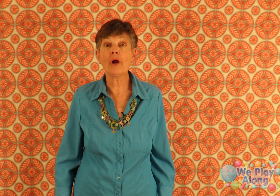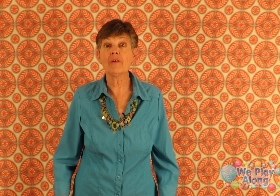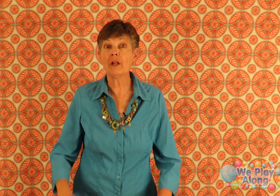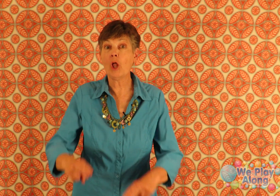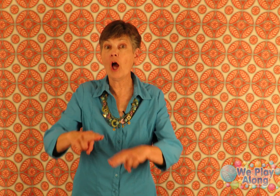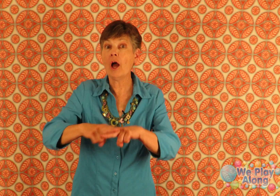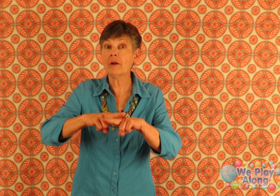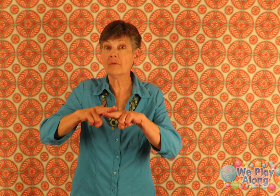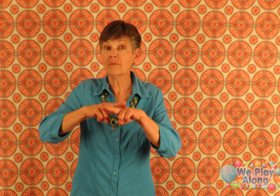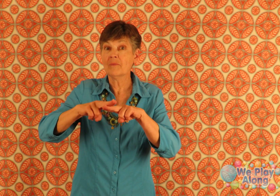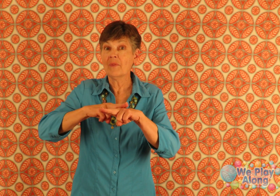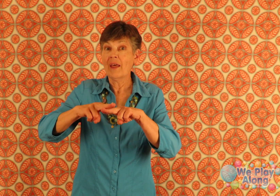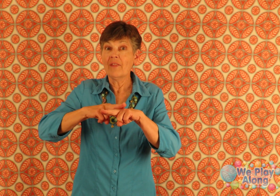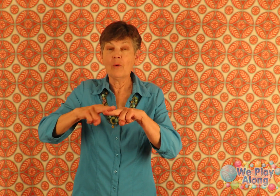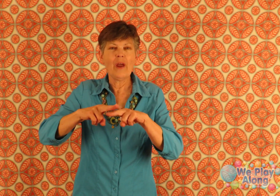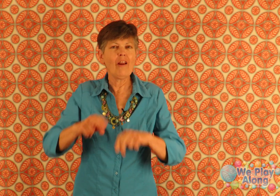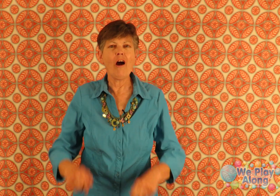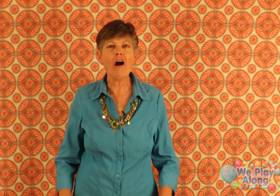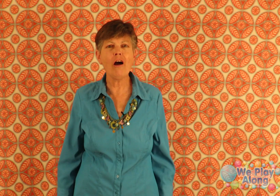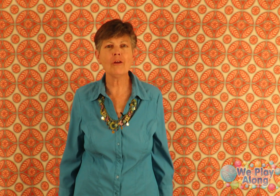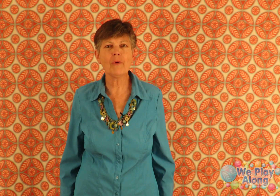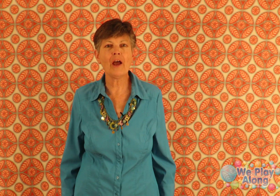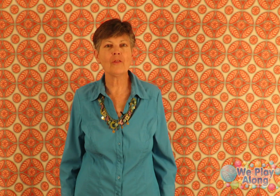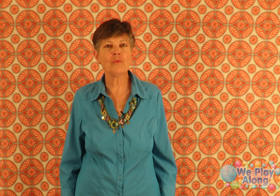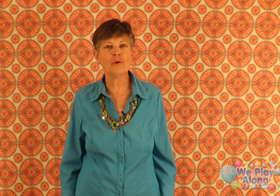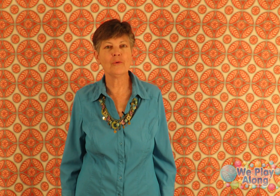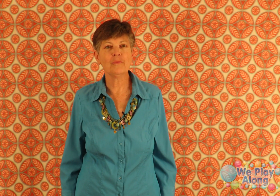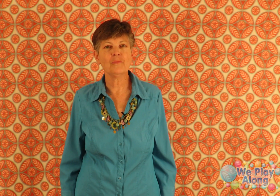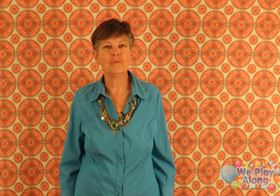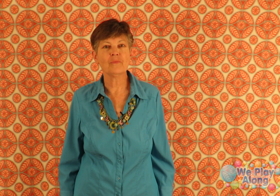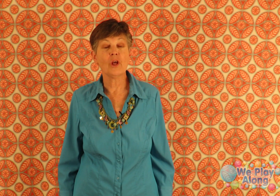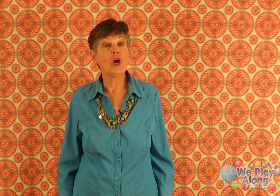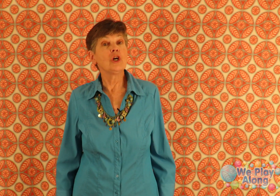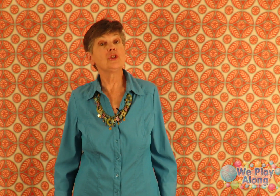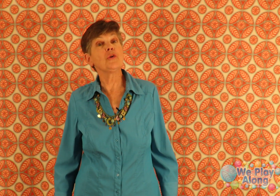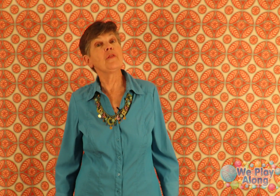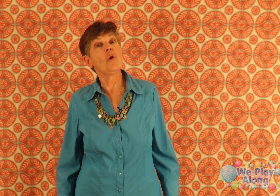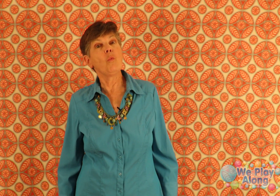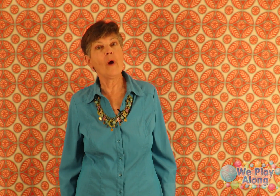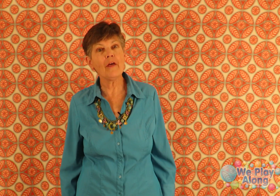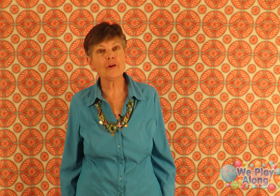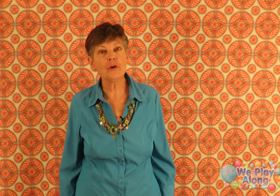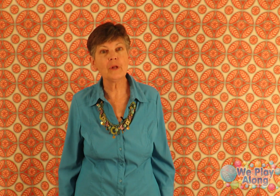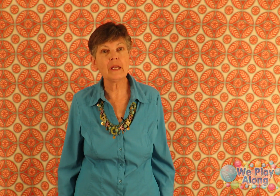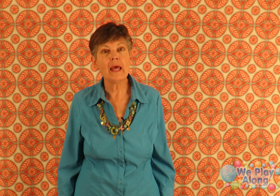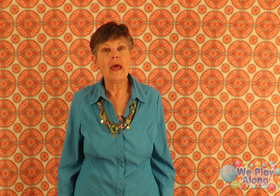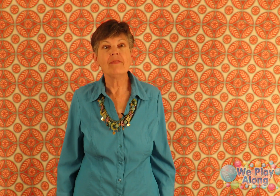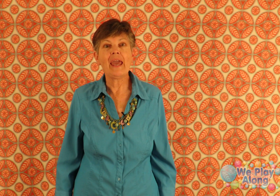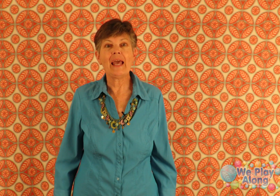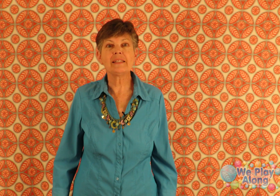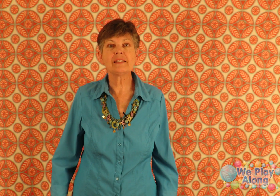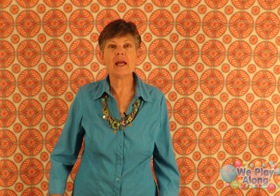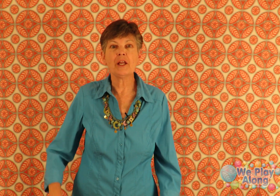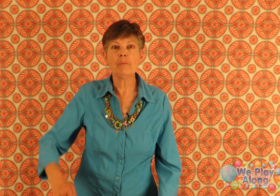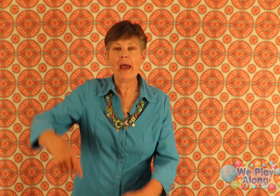of a lawn that went all around the room. During the weather unit, they had studied